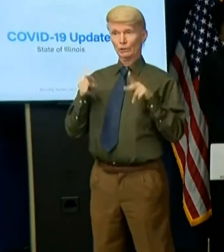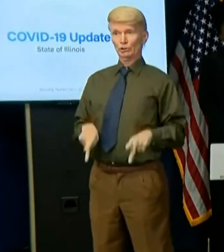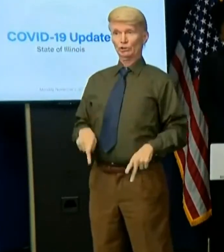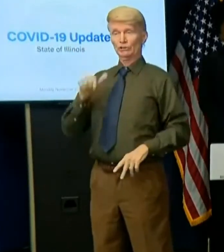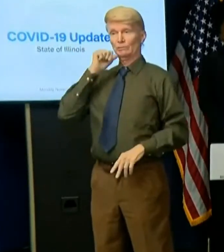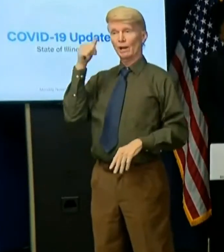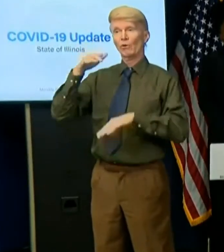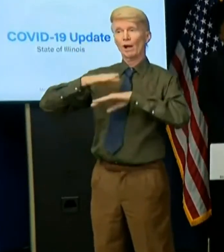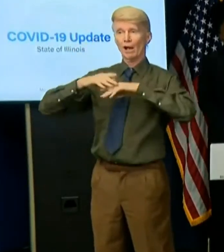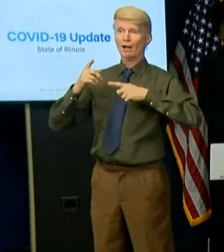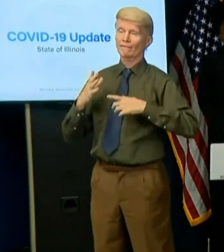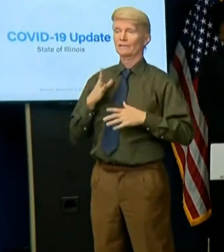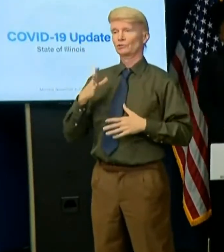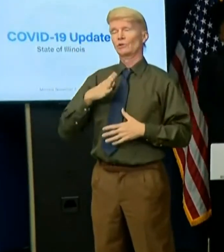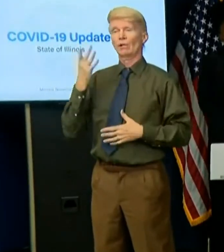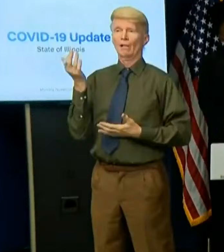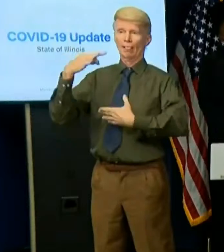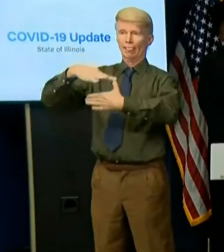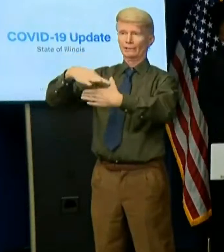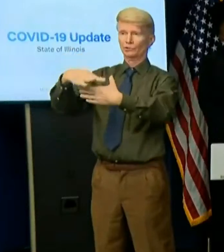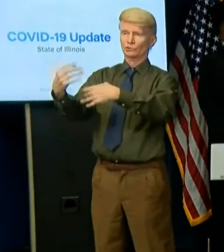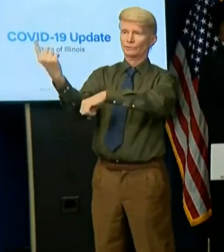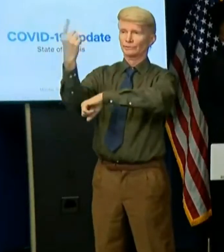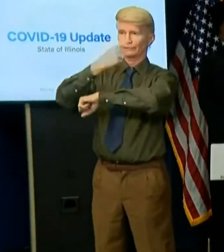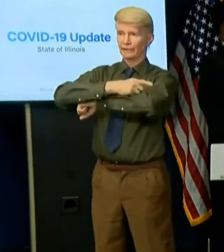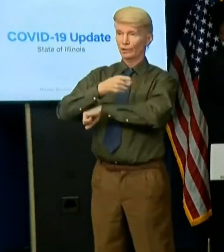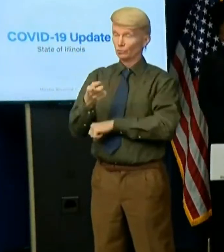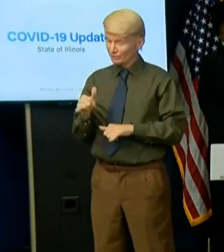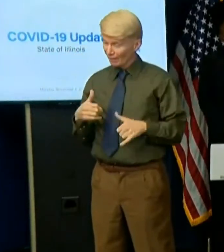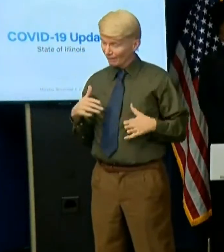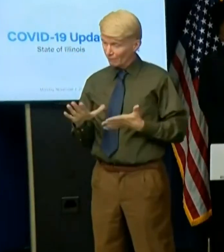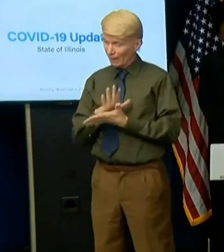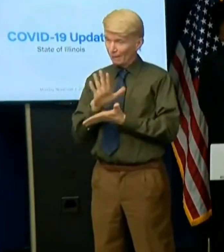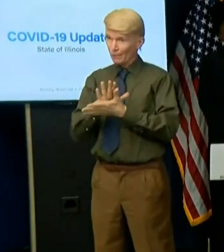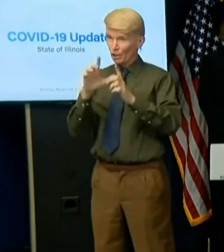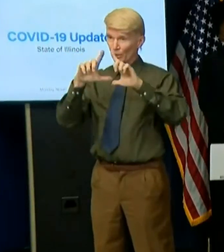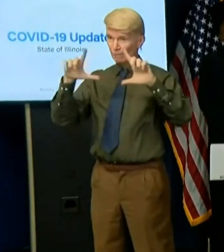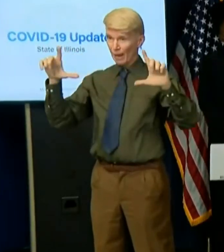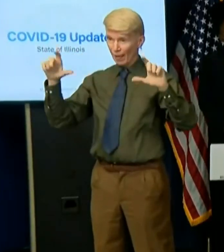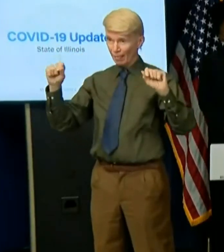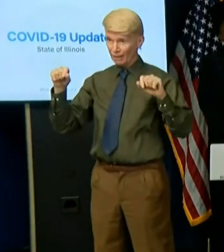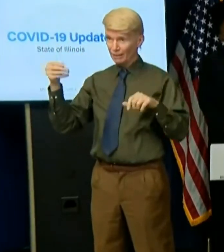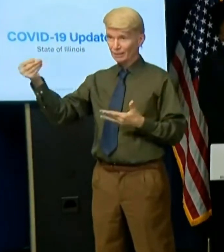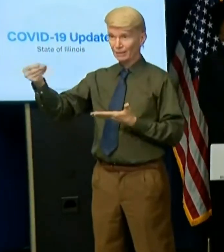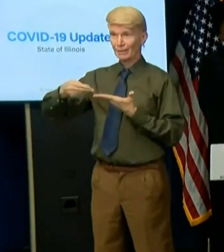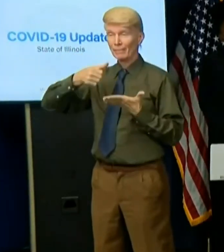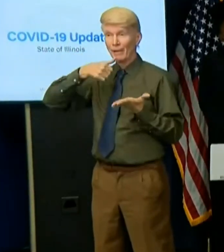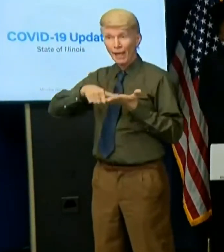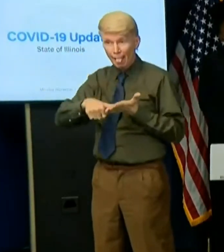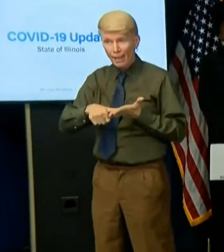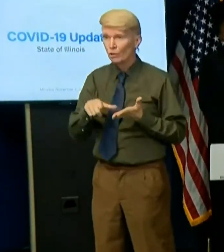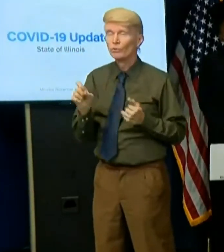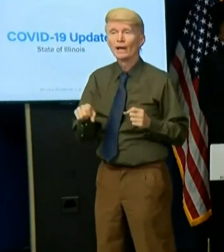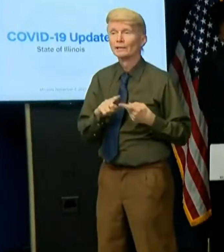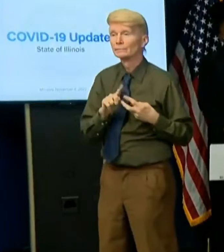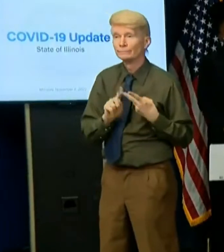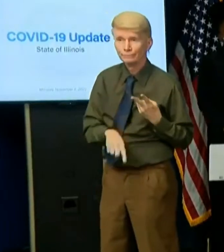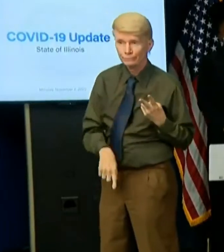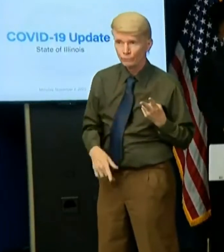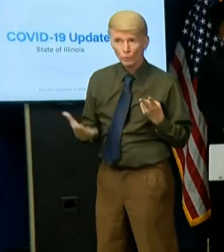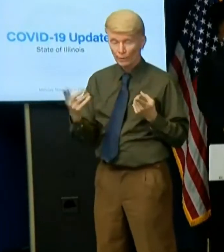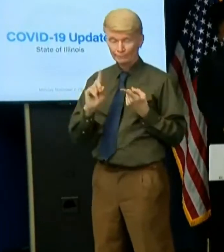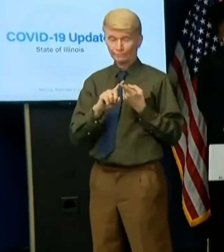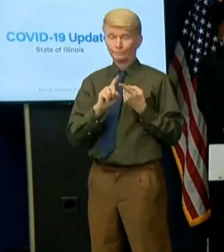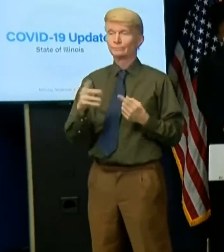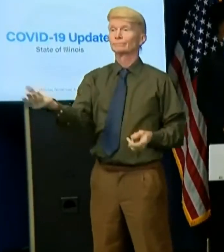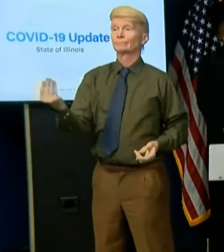Day. If you still have your vote by mail ballot, you can do one of two things. Either bring it